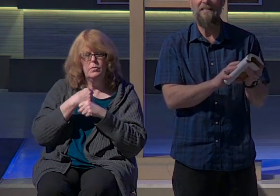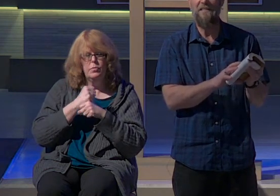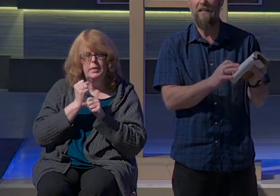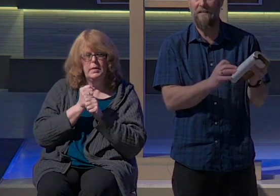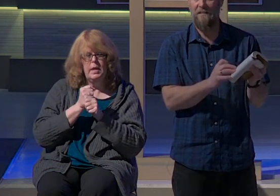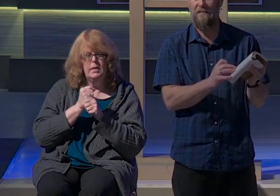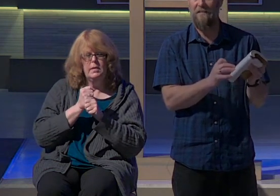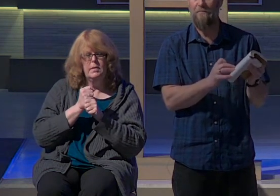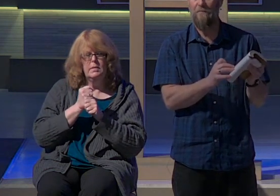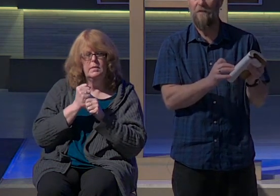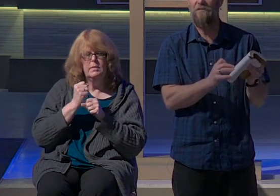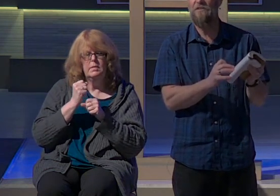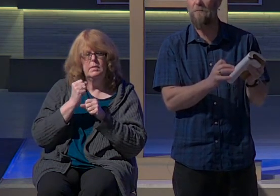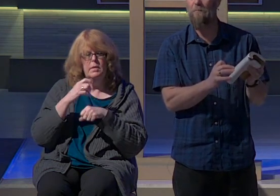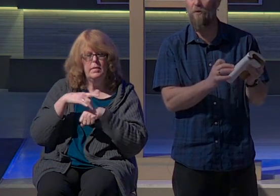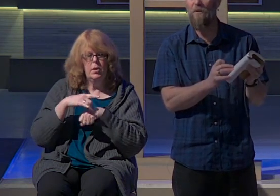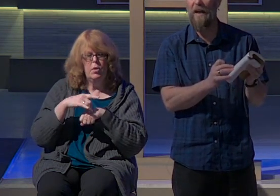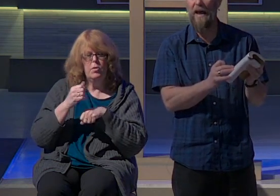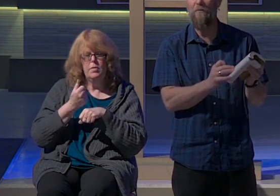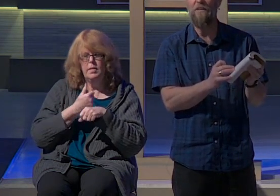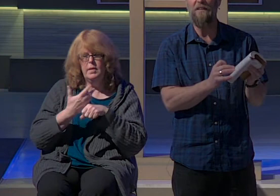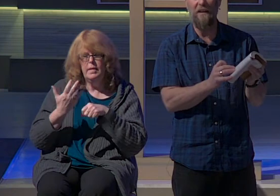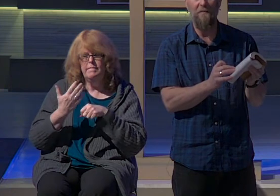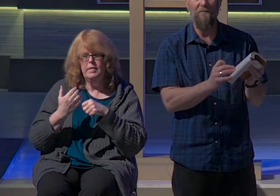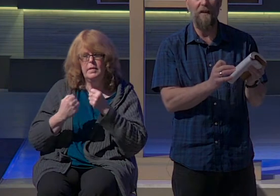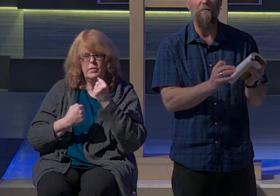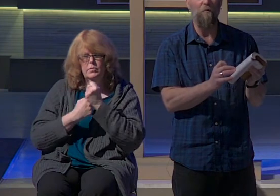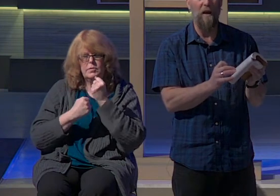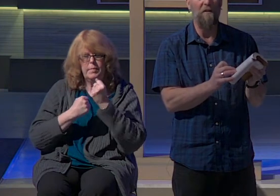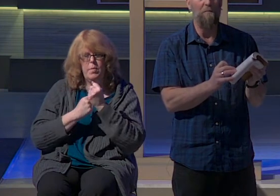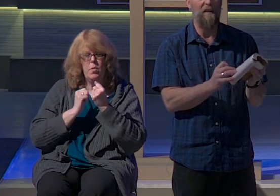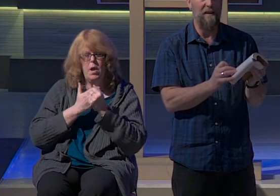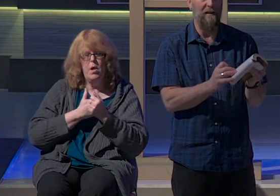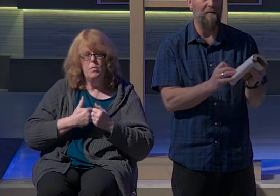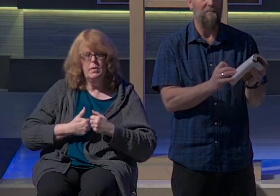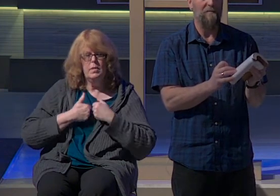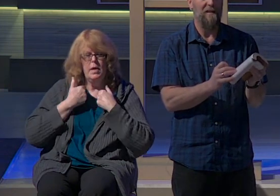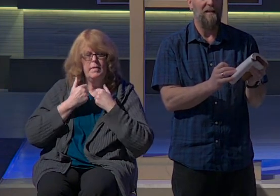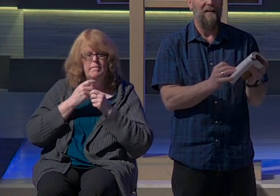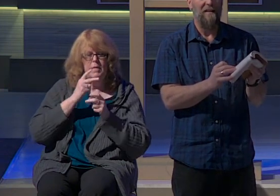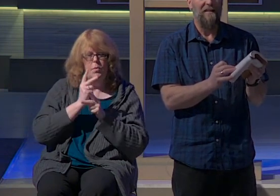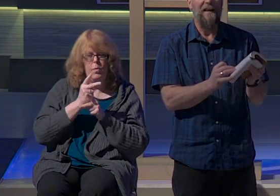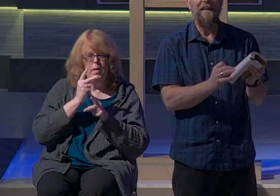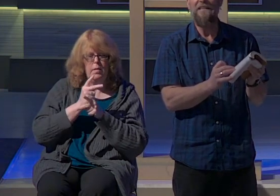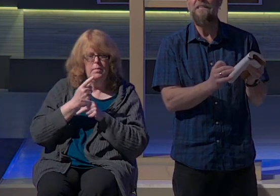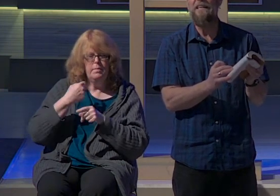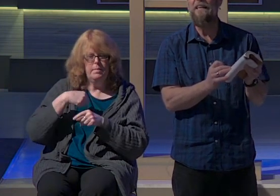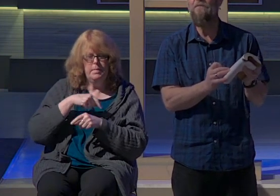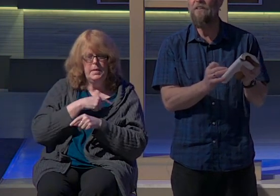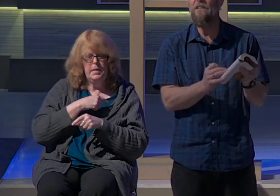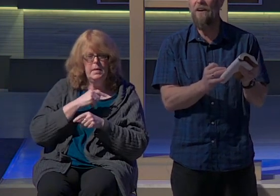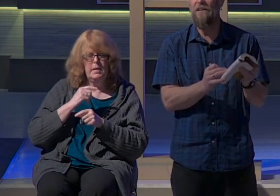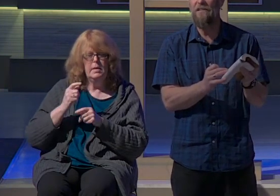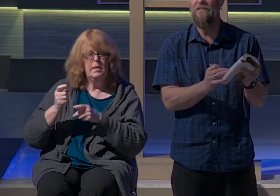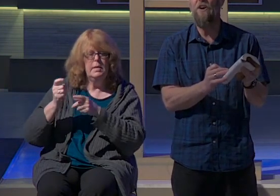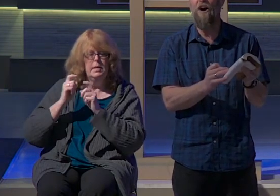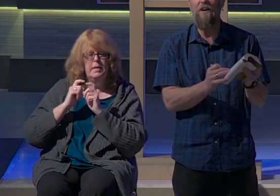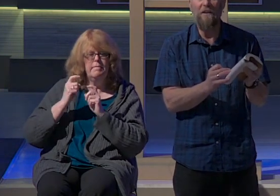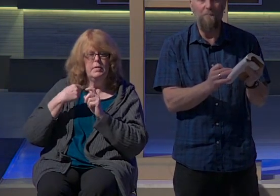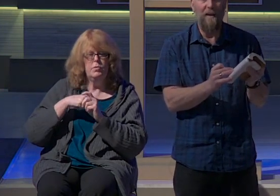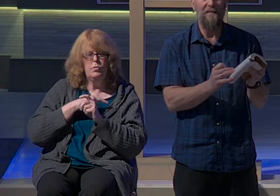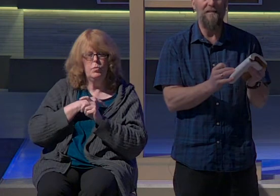that exists to support our life and well-being, that is given to us